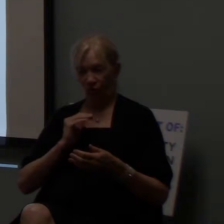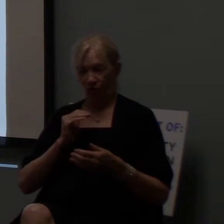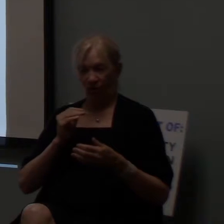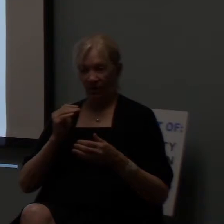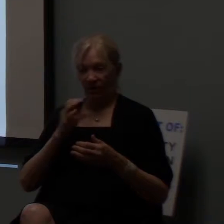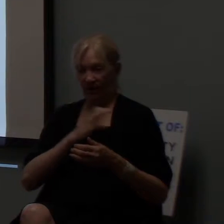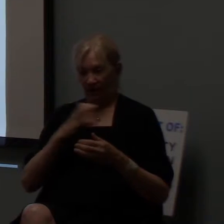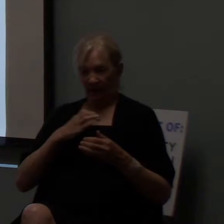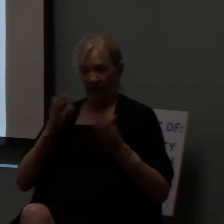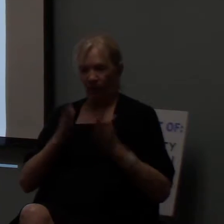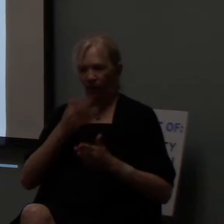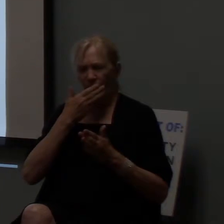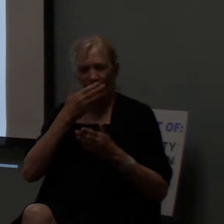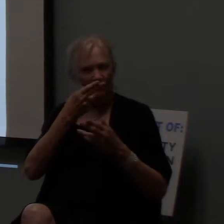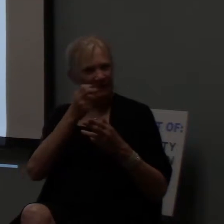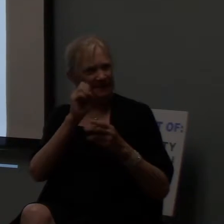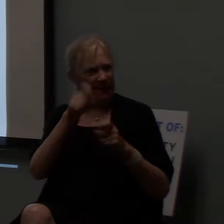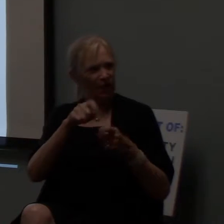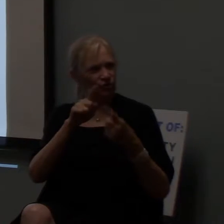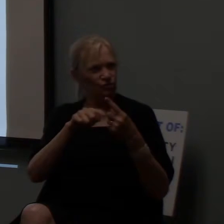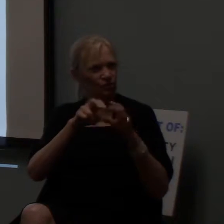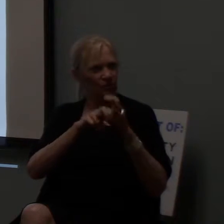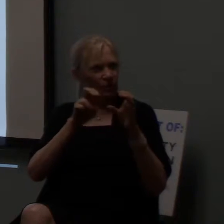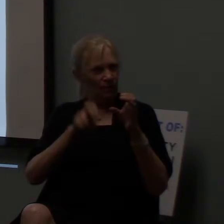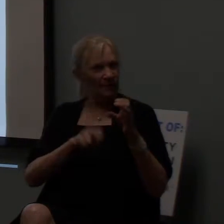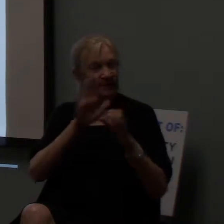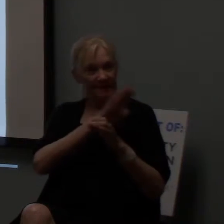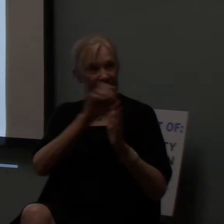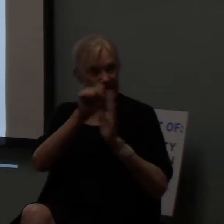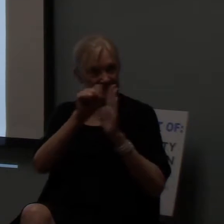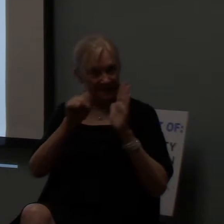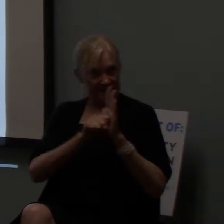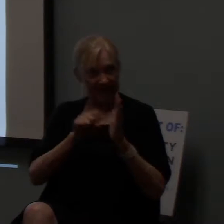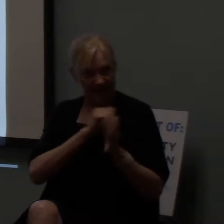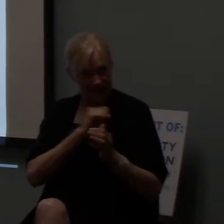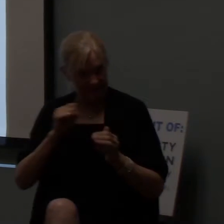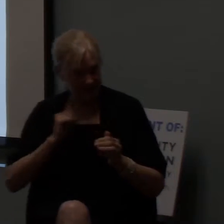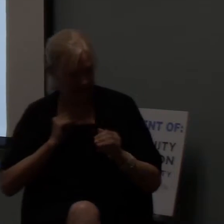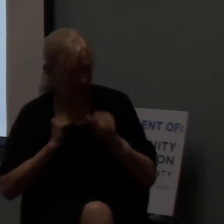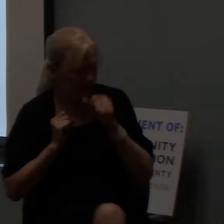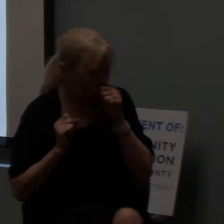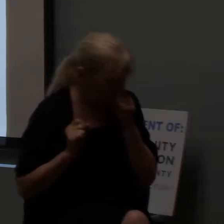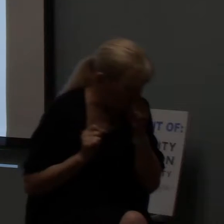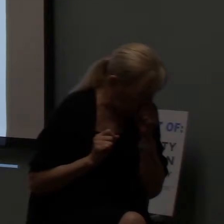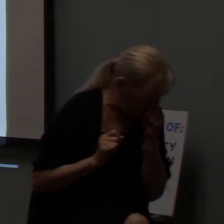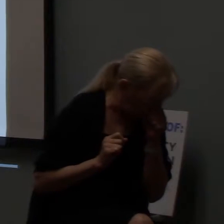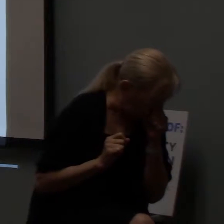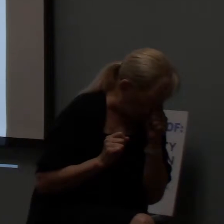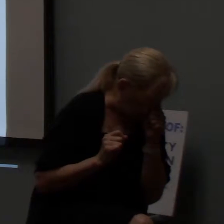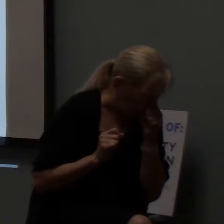to resign his state senate seat when he